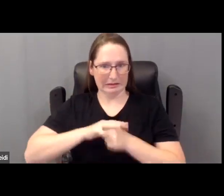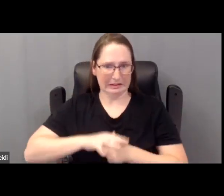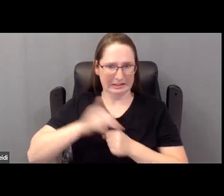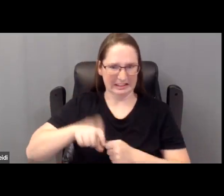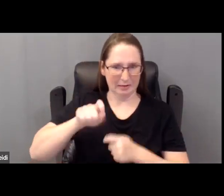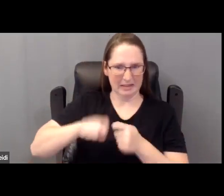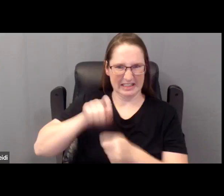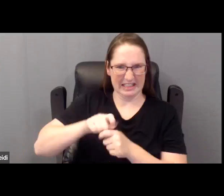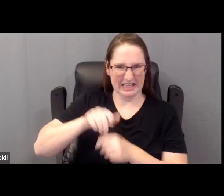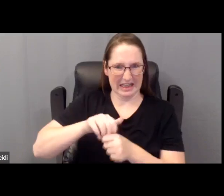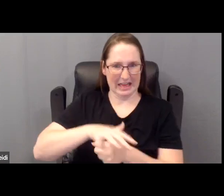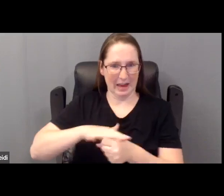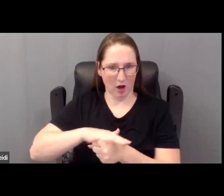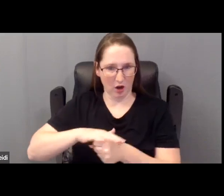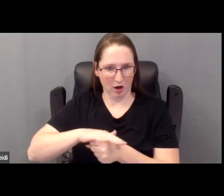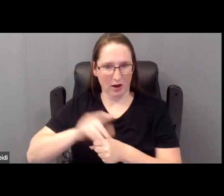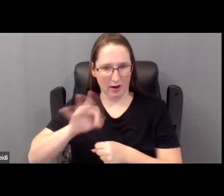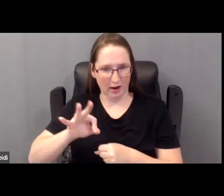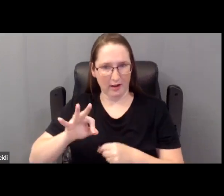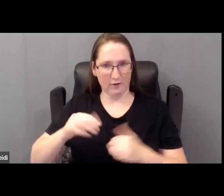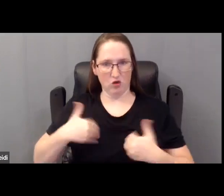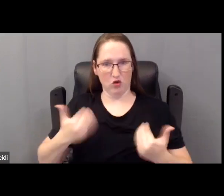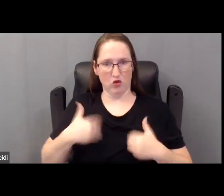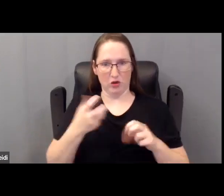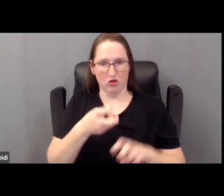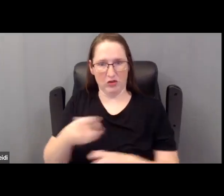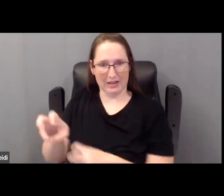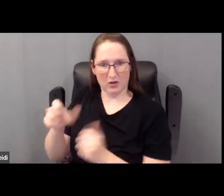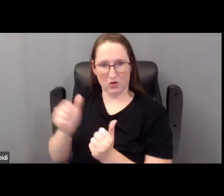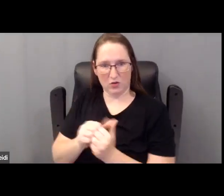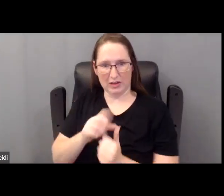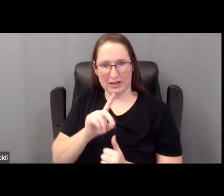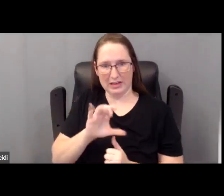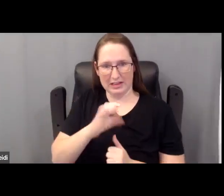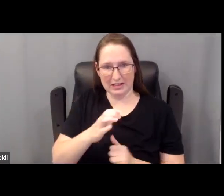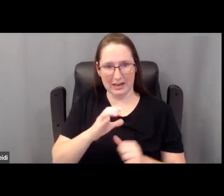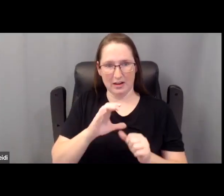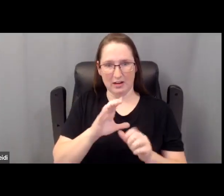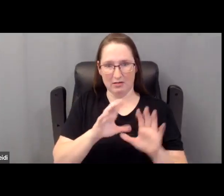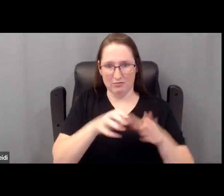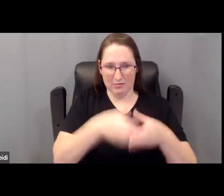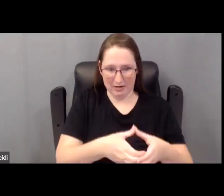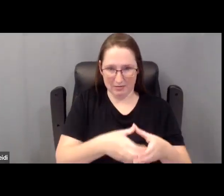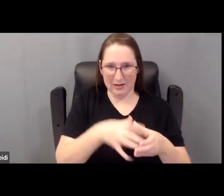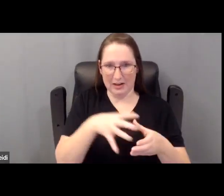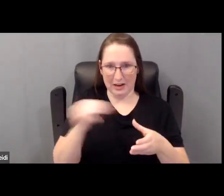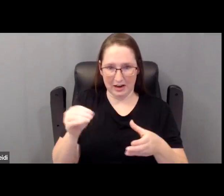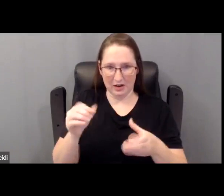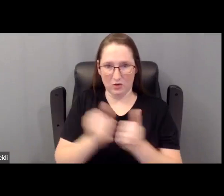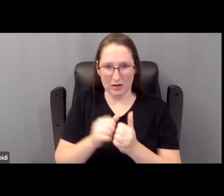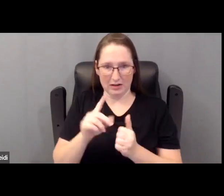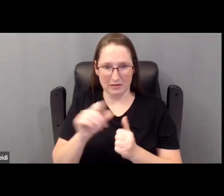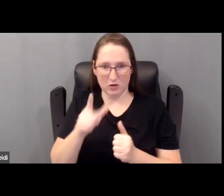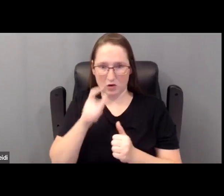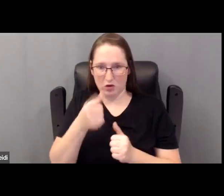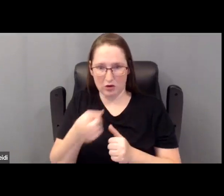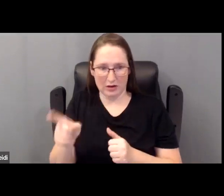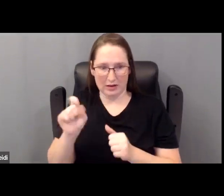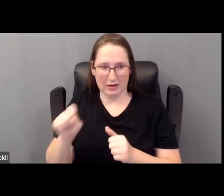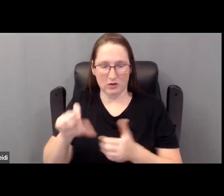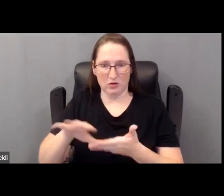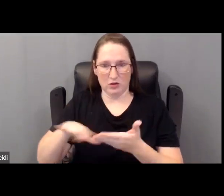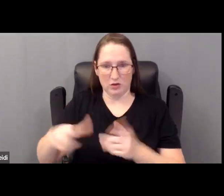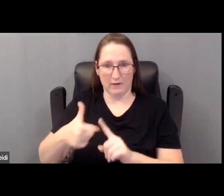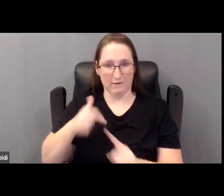particularly in the area of youth in transition coming out of the DCYF population and adults with disabilities who need to be discharged from